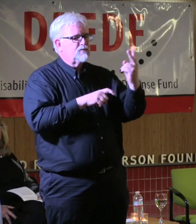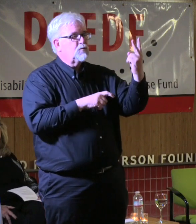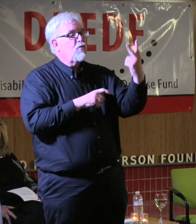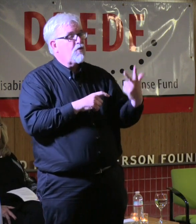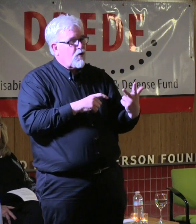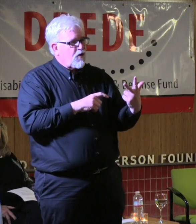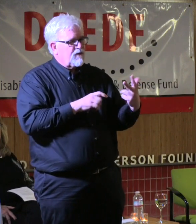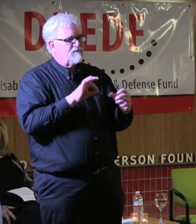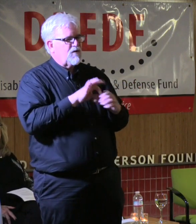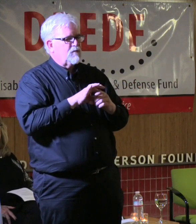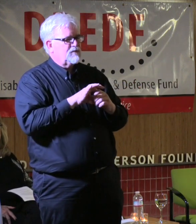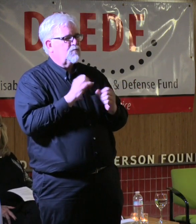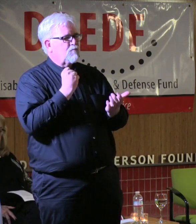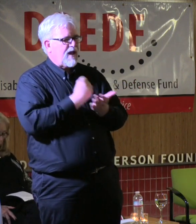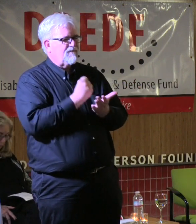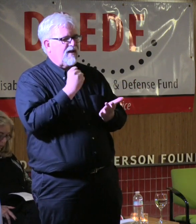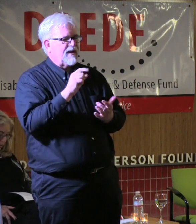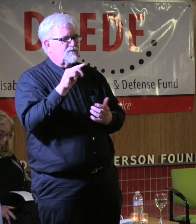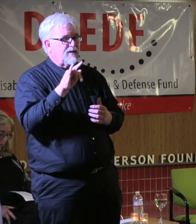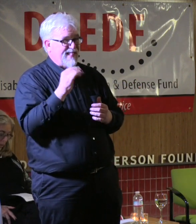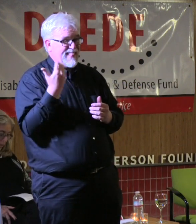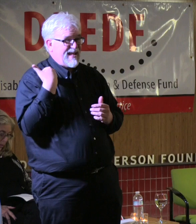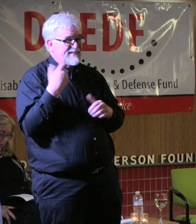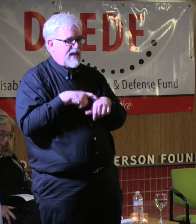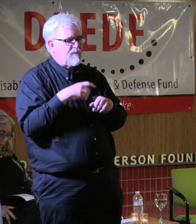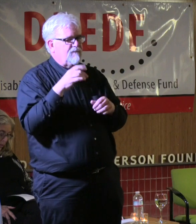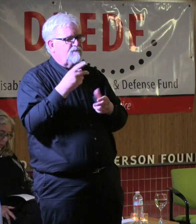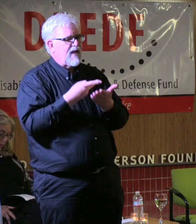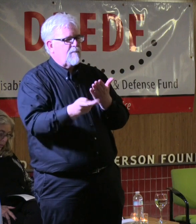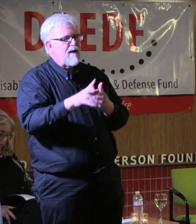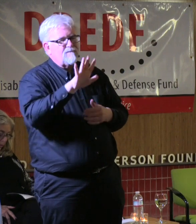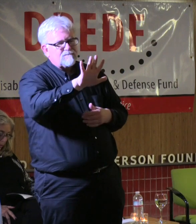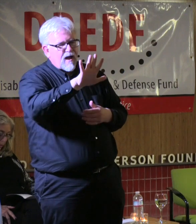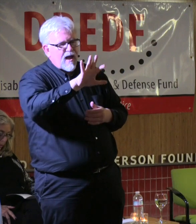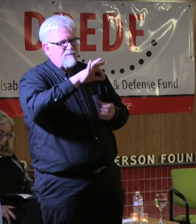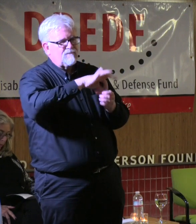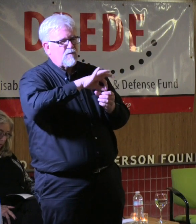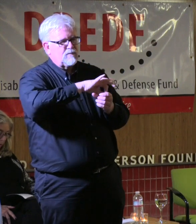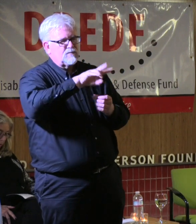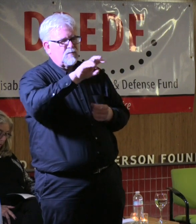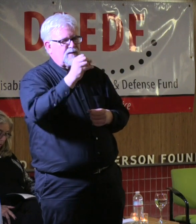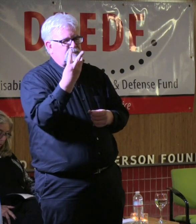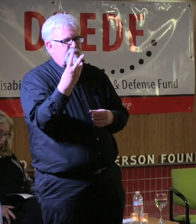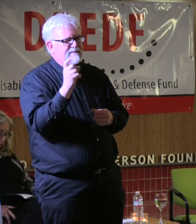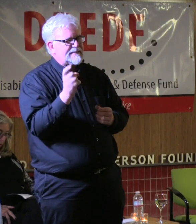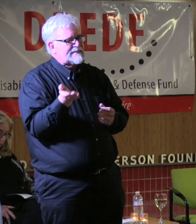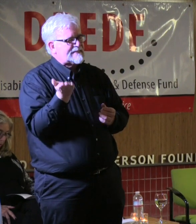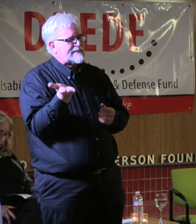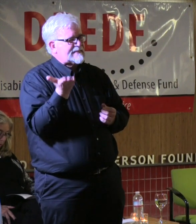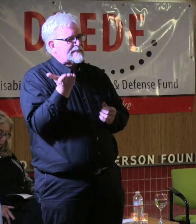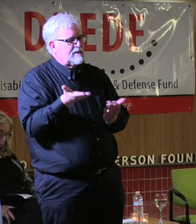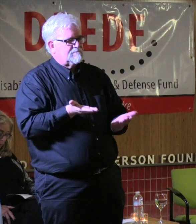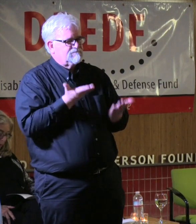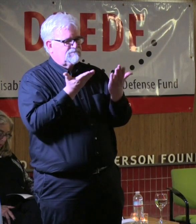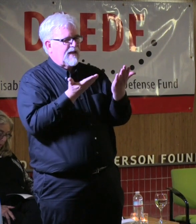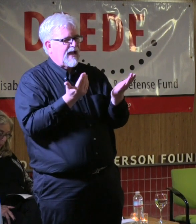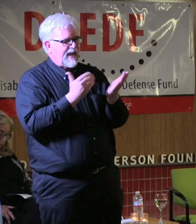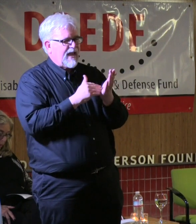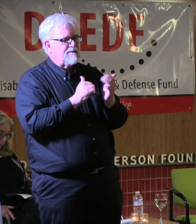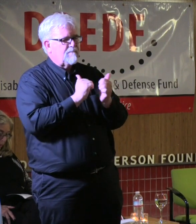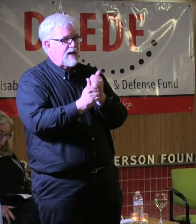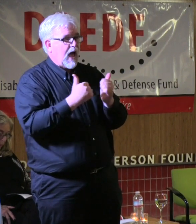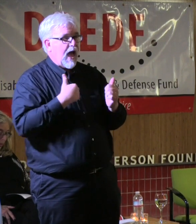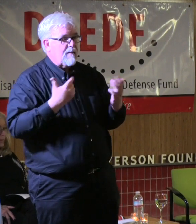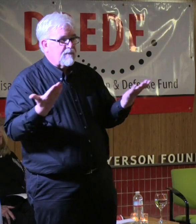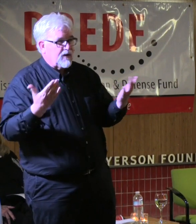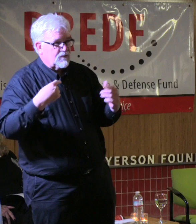to ratify a treaty. We failed by 5 votes in 2012. We need to bring it up again. And I'm